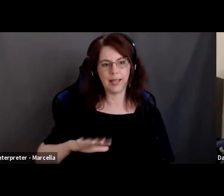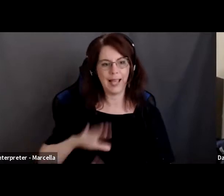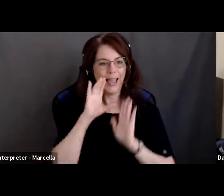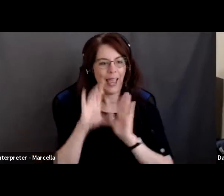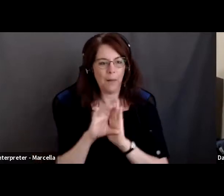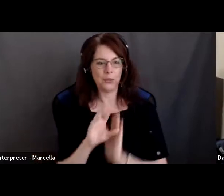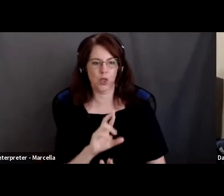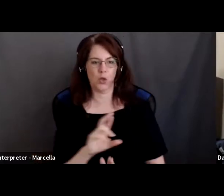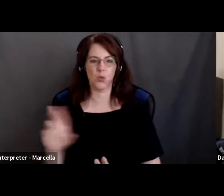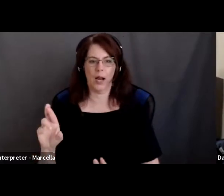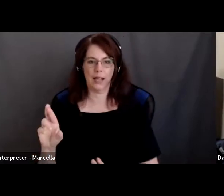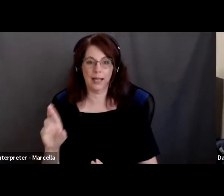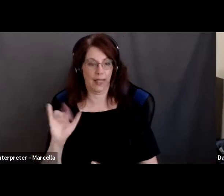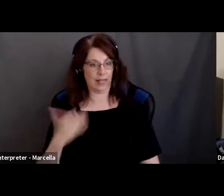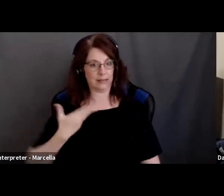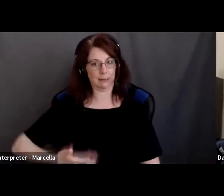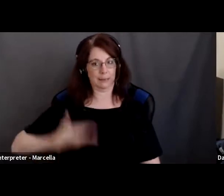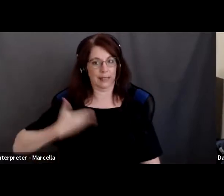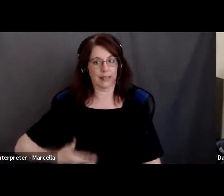to the right that is actually me